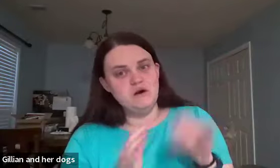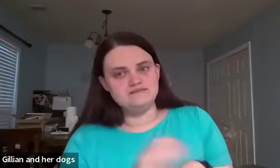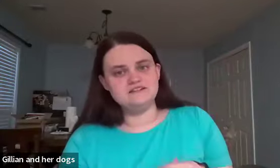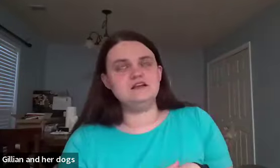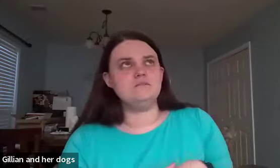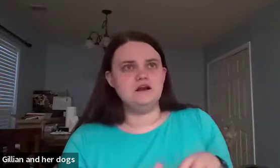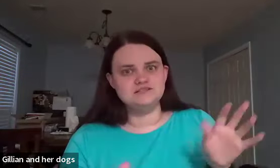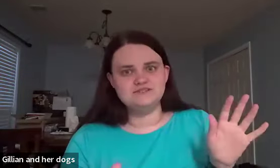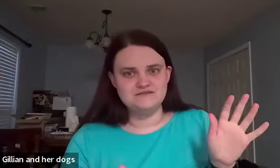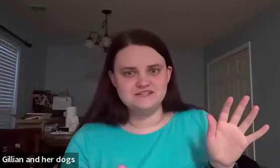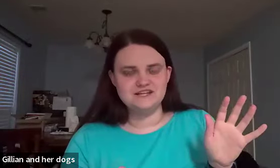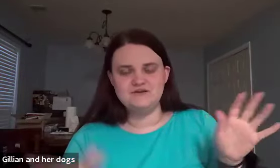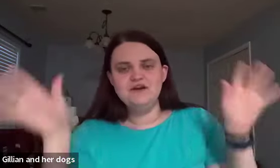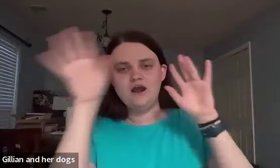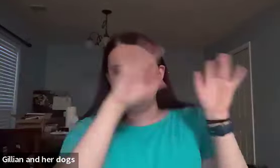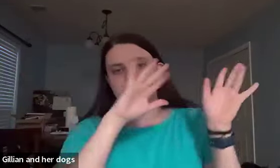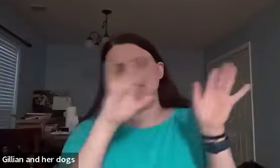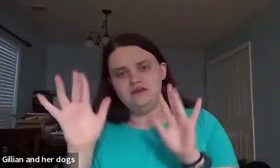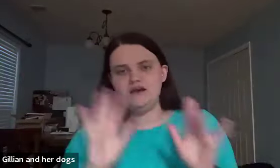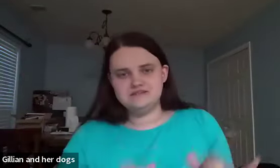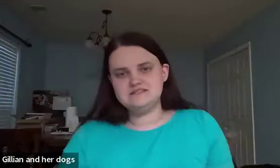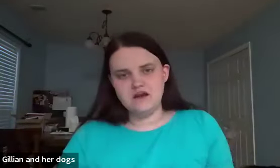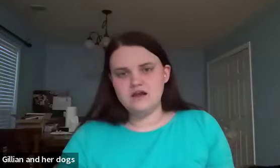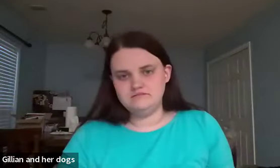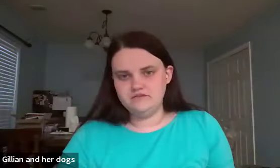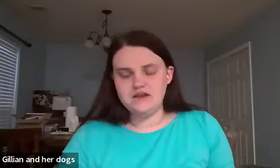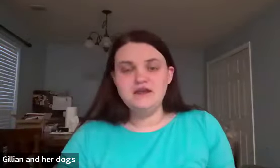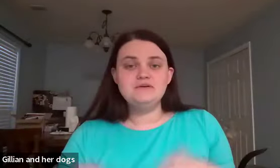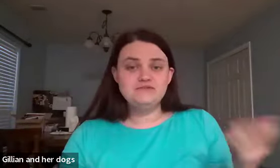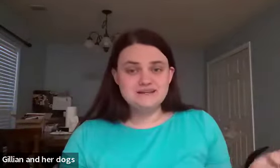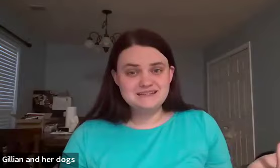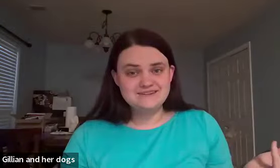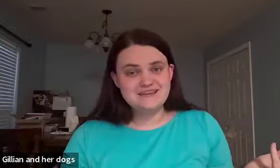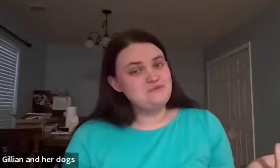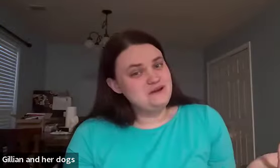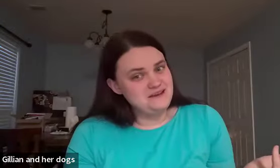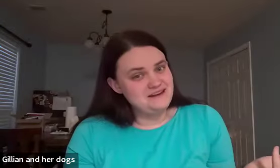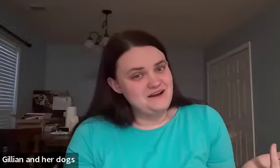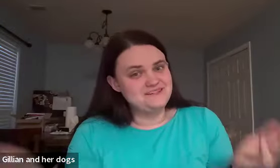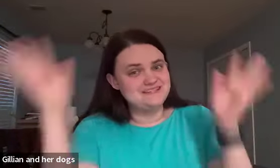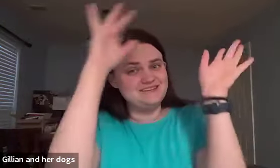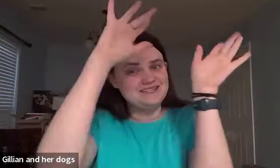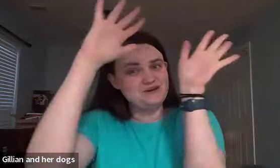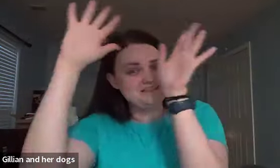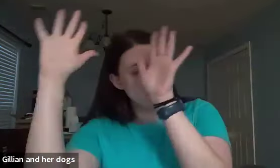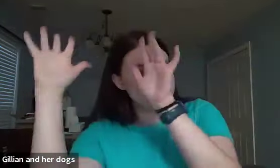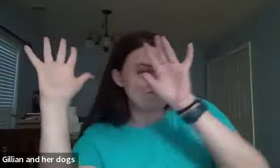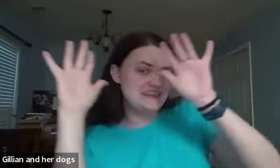snow often are like, oh my gosh, I'm so over the snow. I'm probably like, yeah, this is not fun. But for us here in the south, we don't get it often. So this one is always just a fun